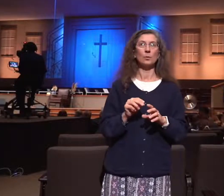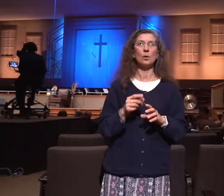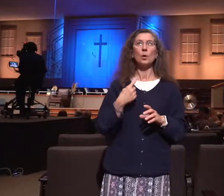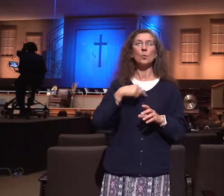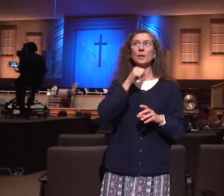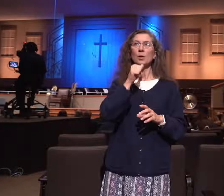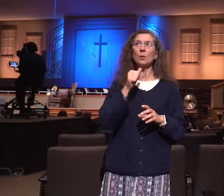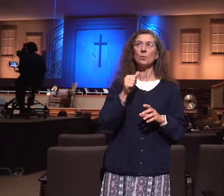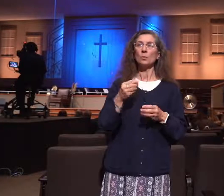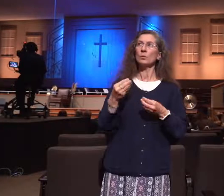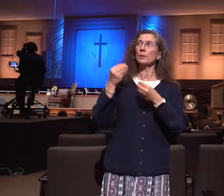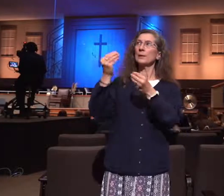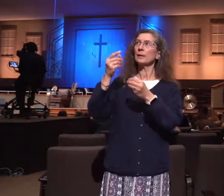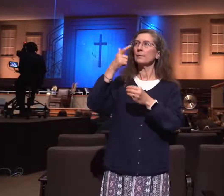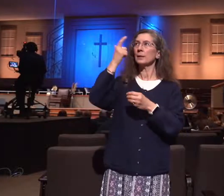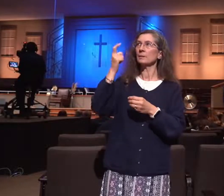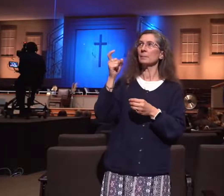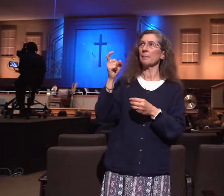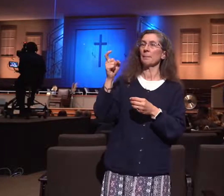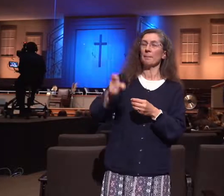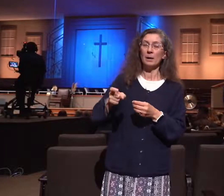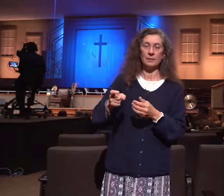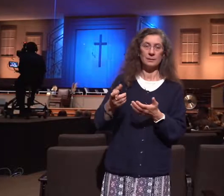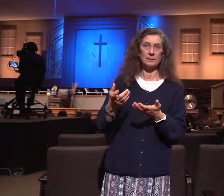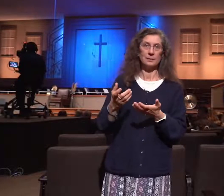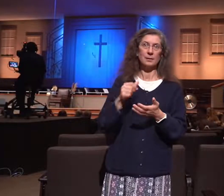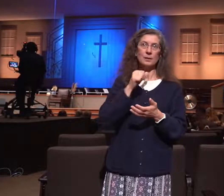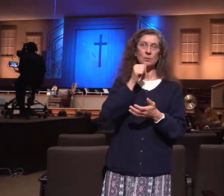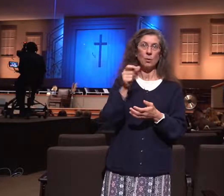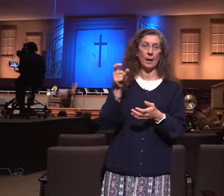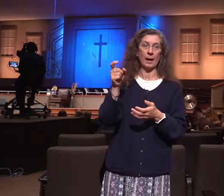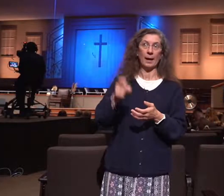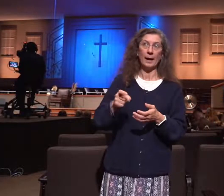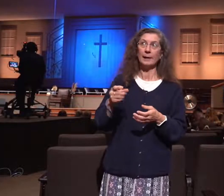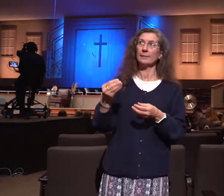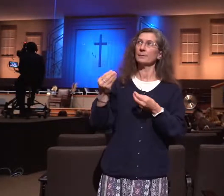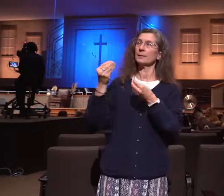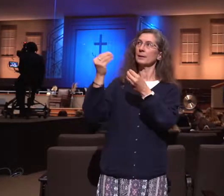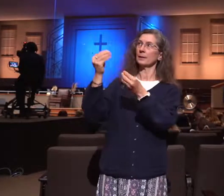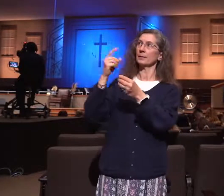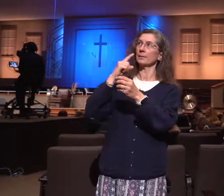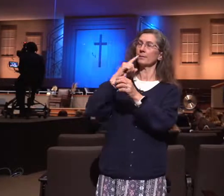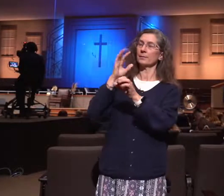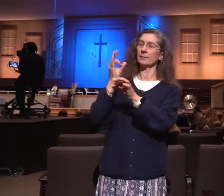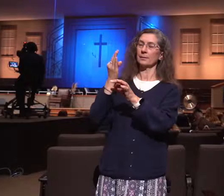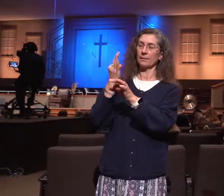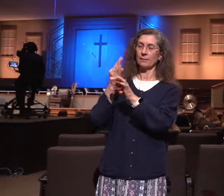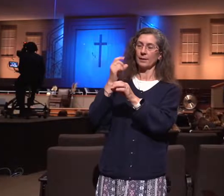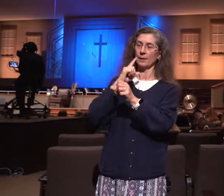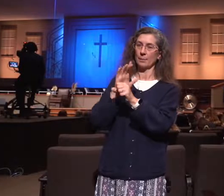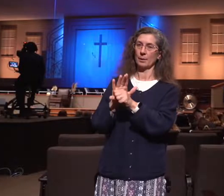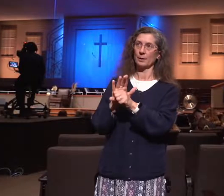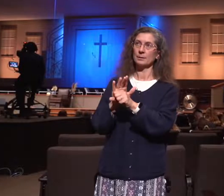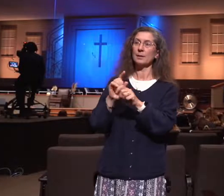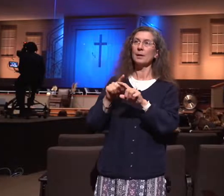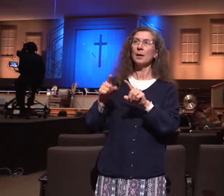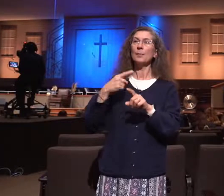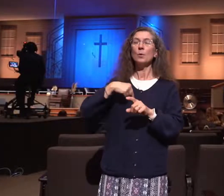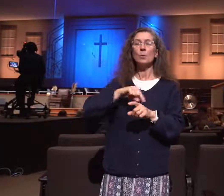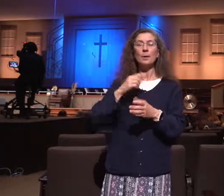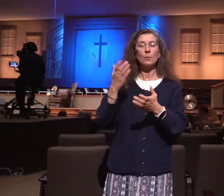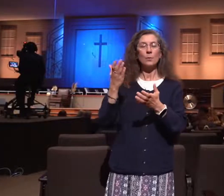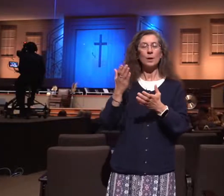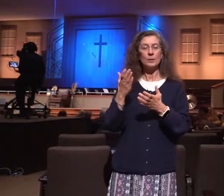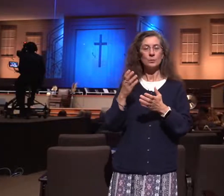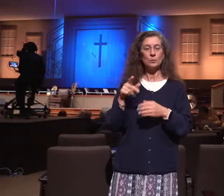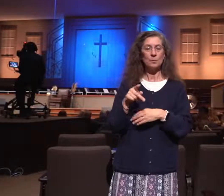to. You don't have to give to faith promise. Paul said very plainly, I speak not